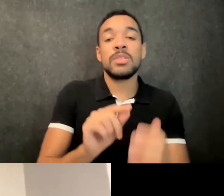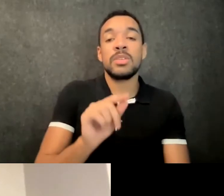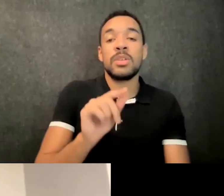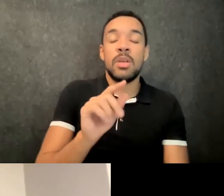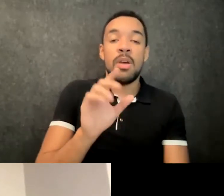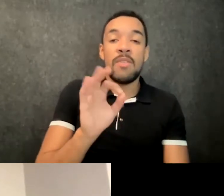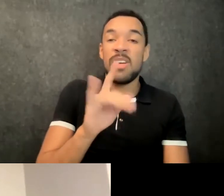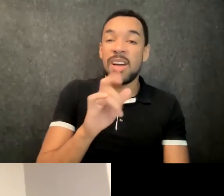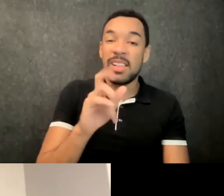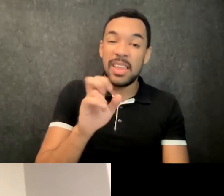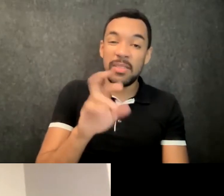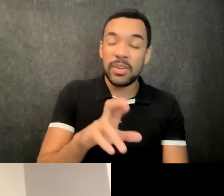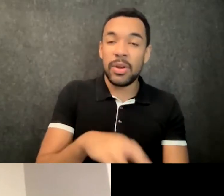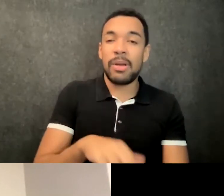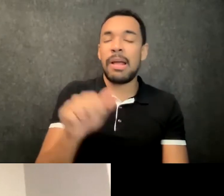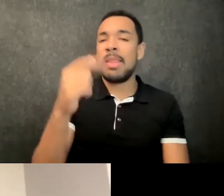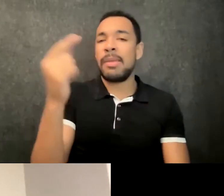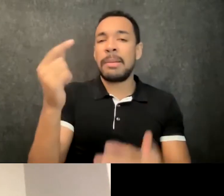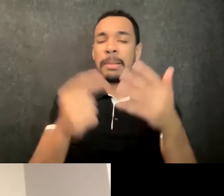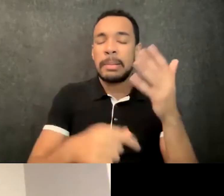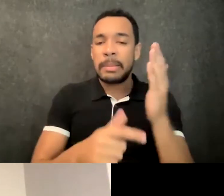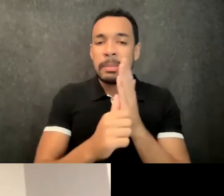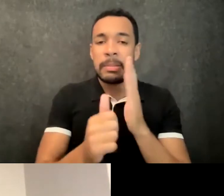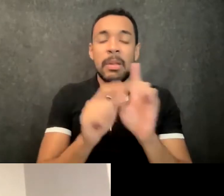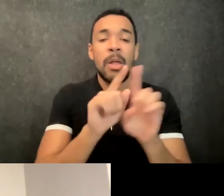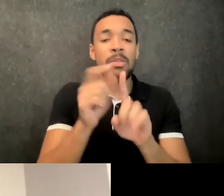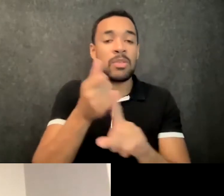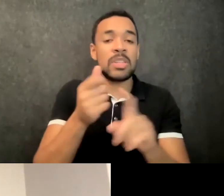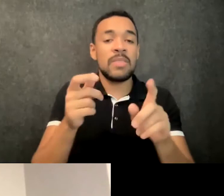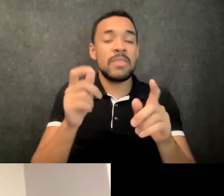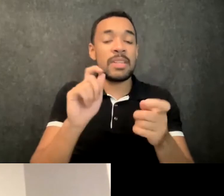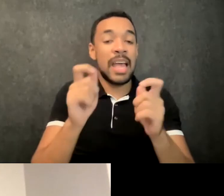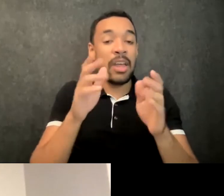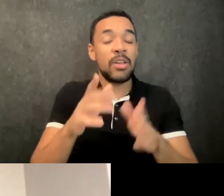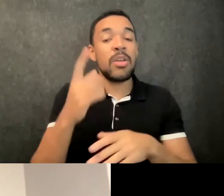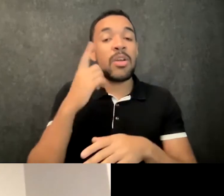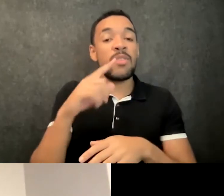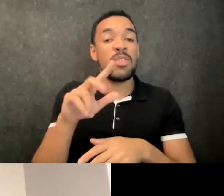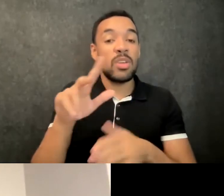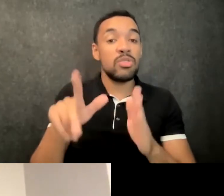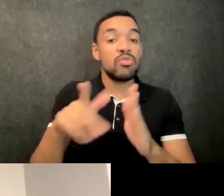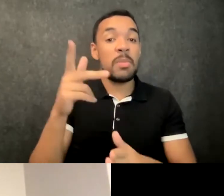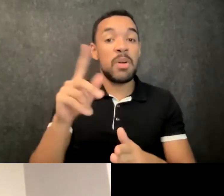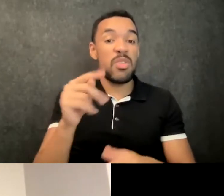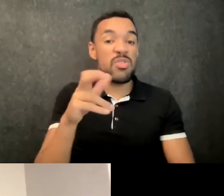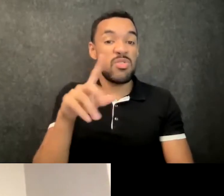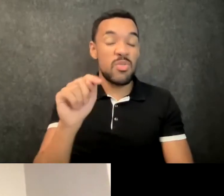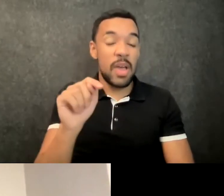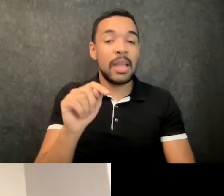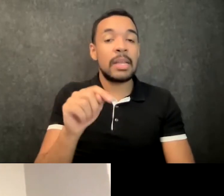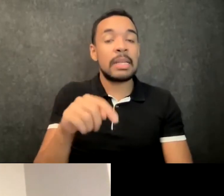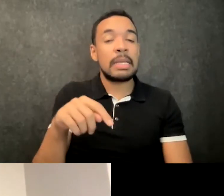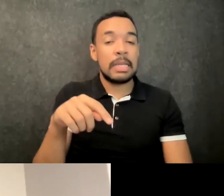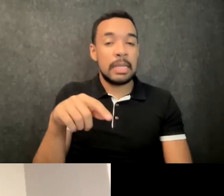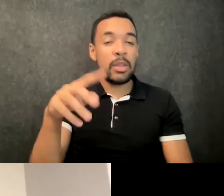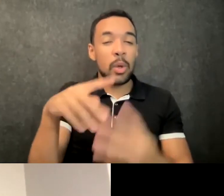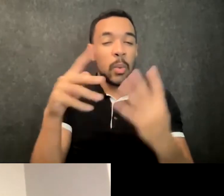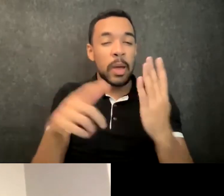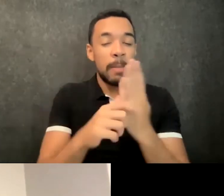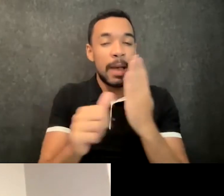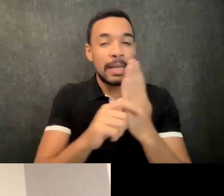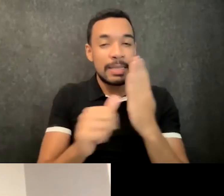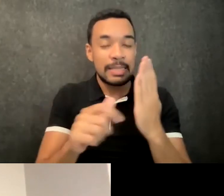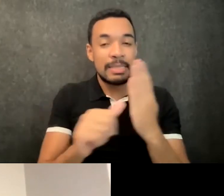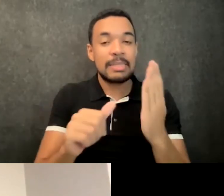and elsewhere. She's also an editor for the Triple Threat section of Queer Fashion Lit Mag, Just Femme and Dandy. Shouts out to Chief